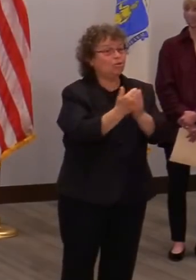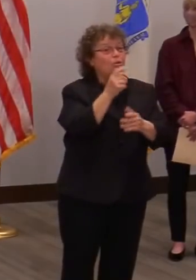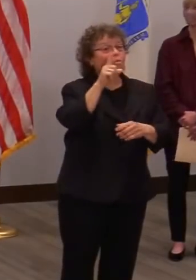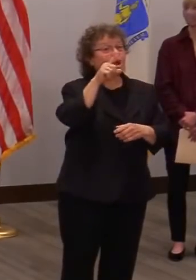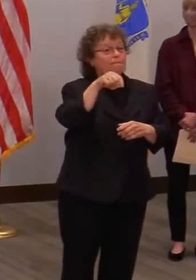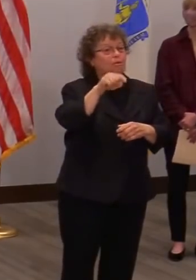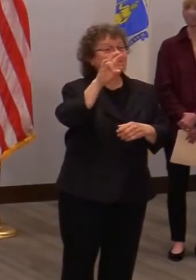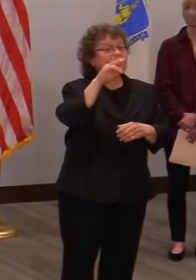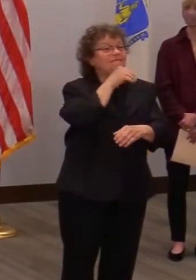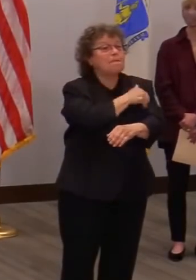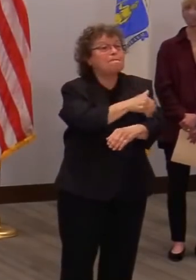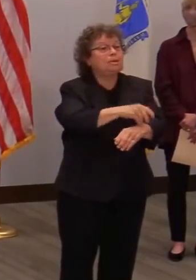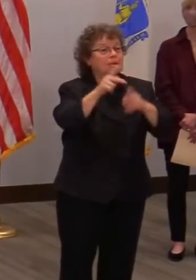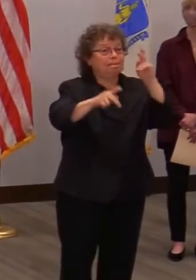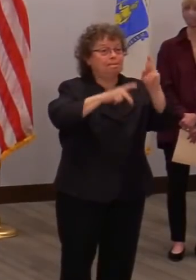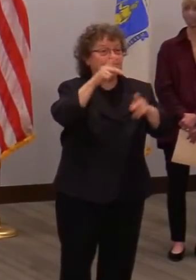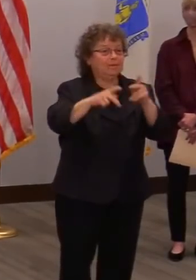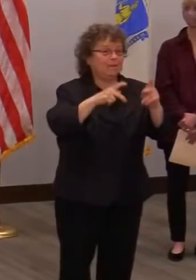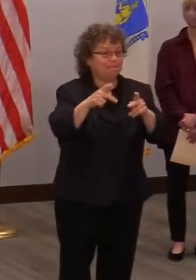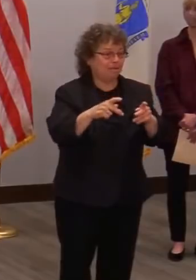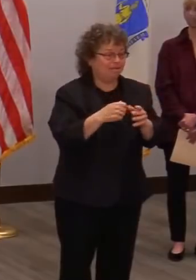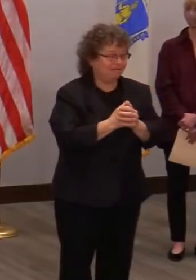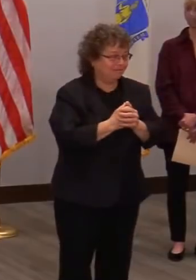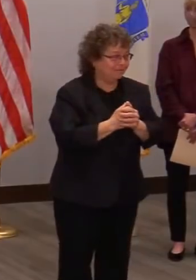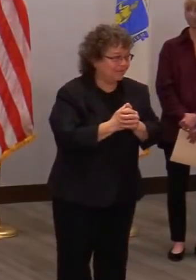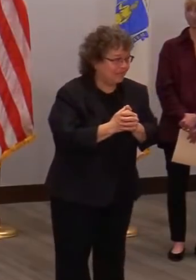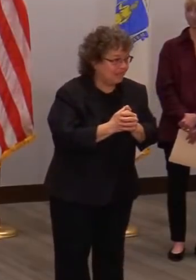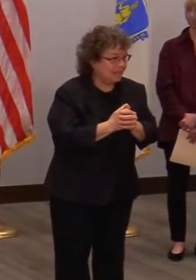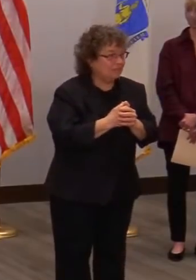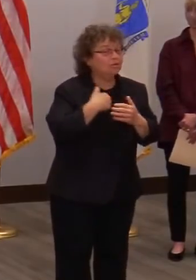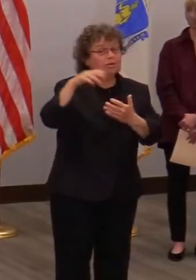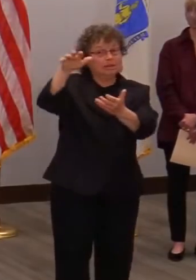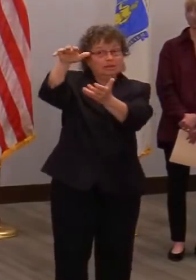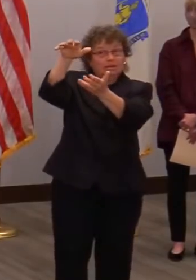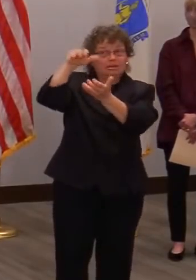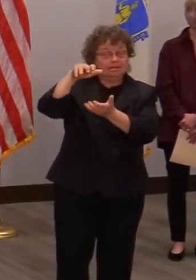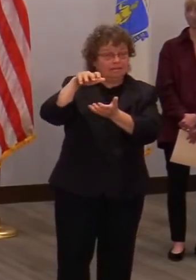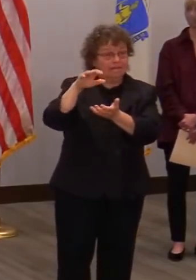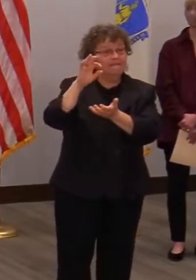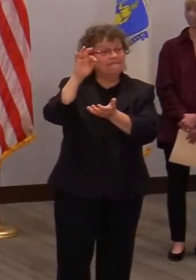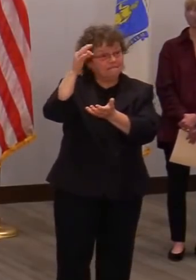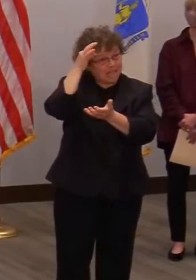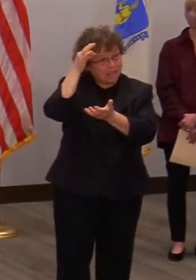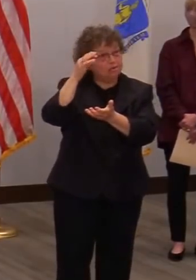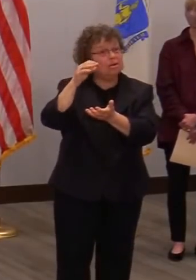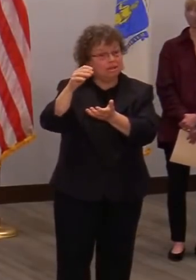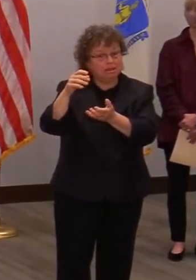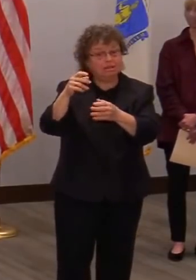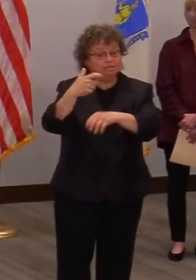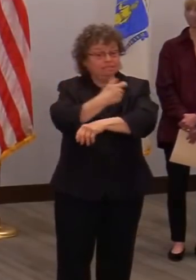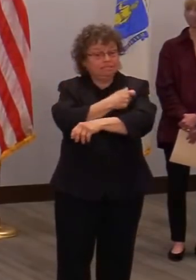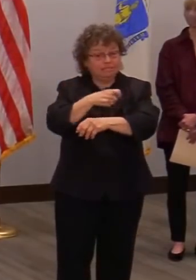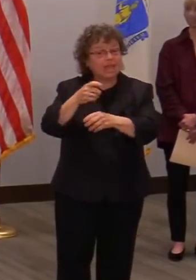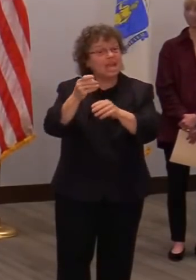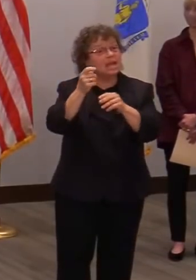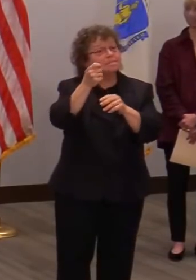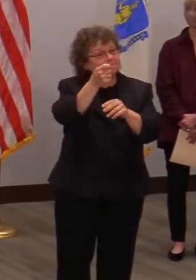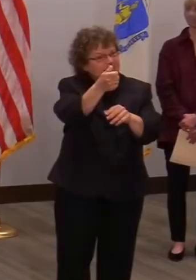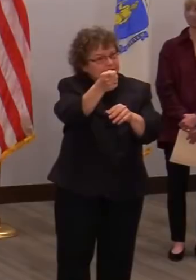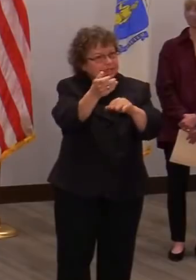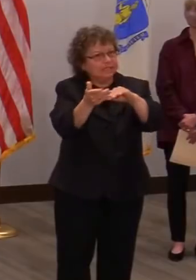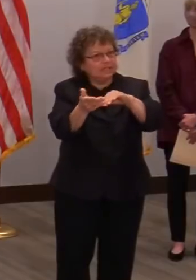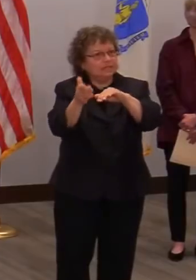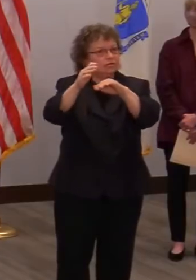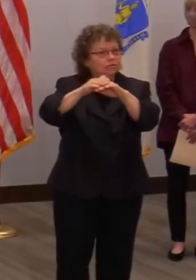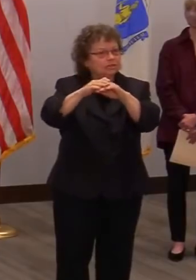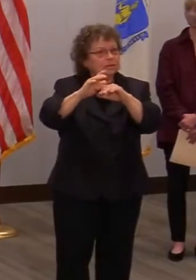million people. While our supply from the federal government has seen a modest increase, as I've said before, our